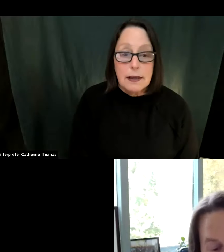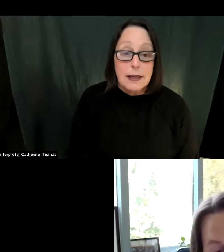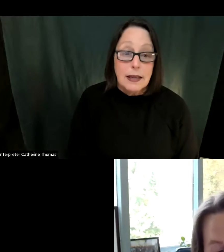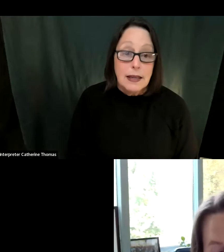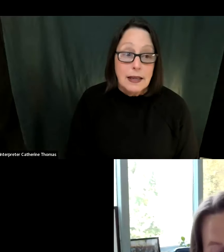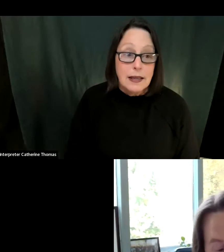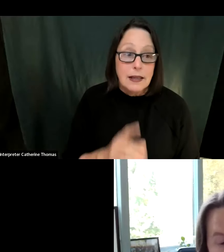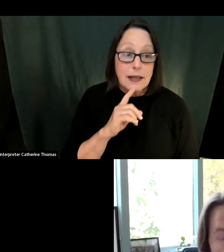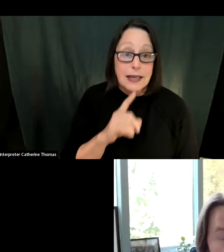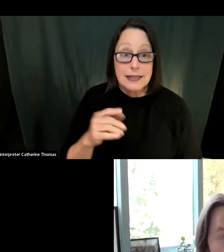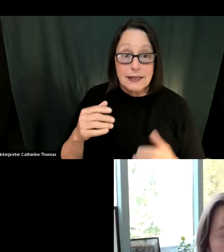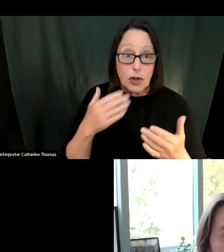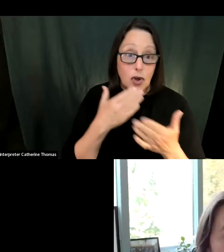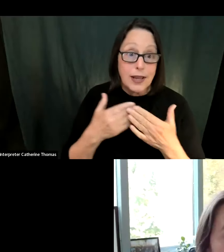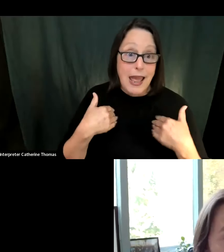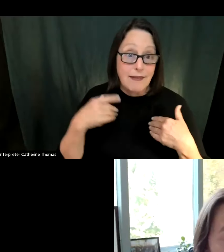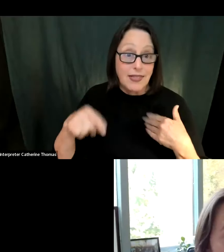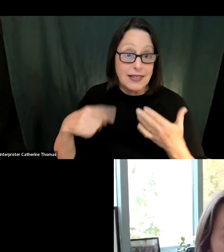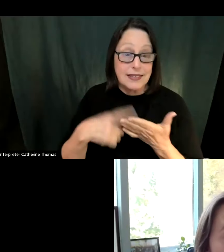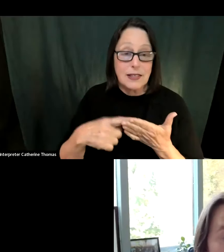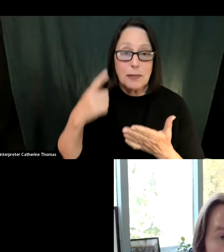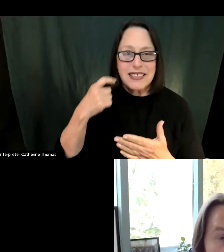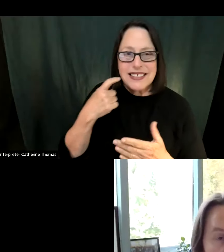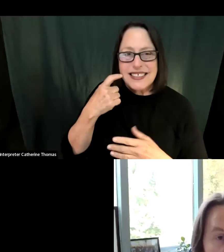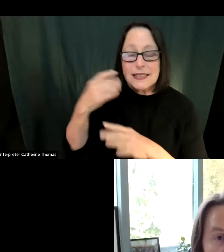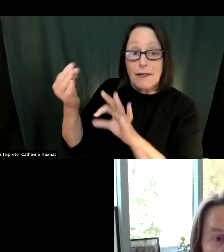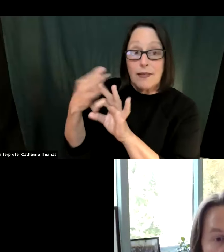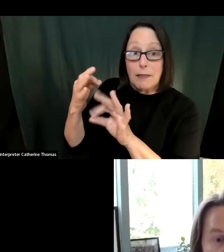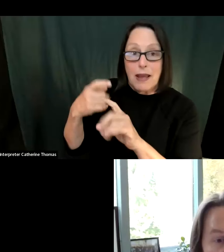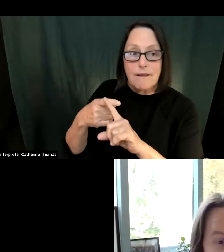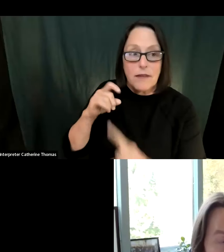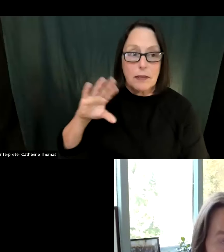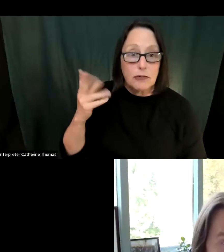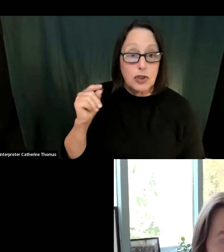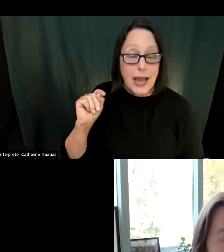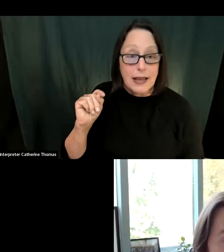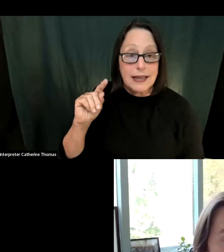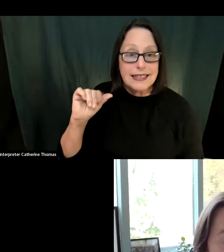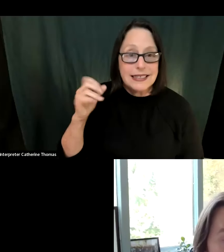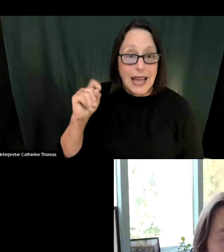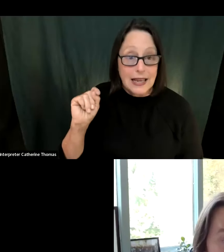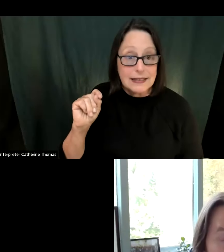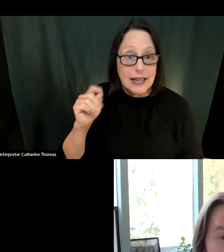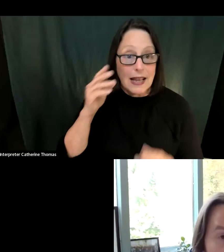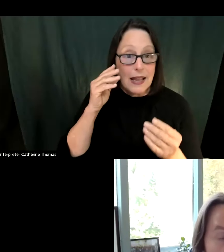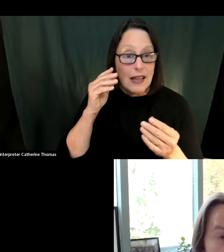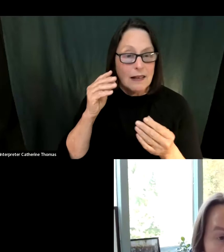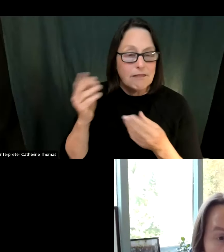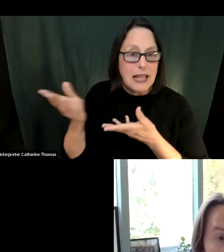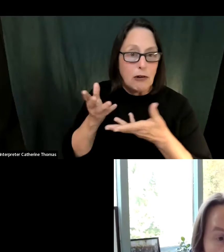it's timely in this discussion because we just received feedback from chat text interaction from a parent